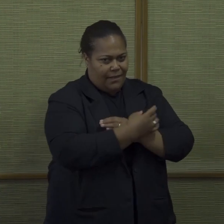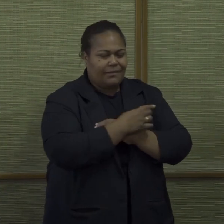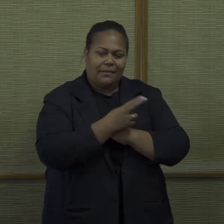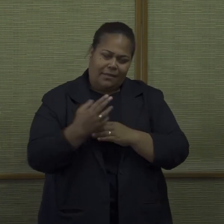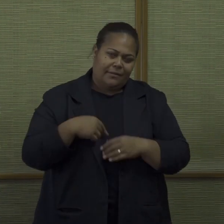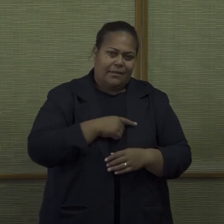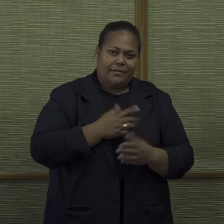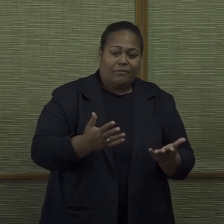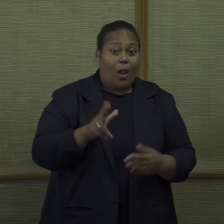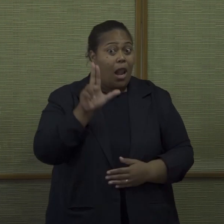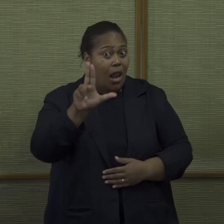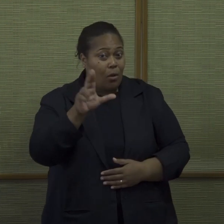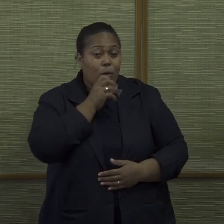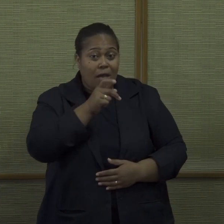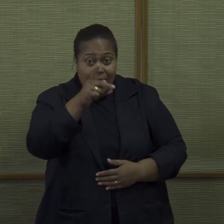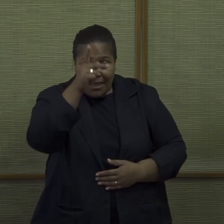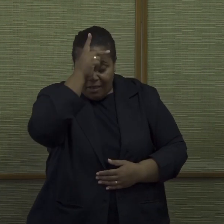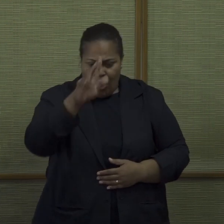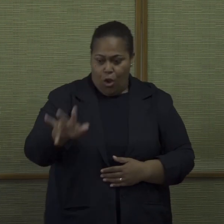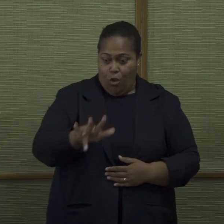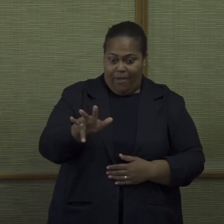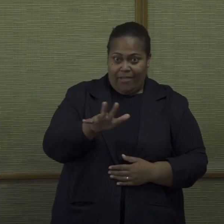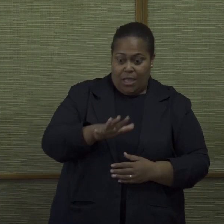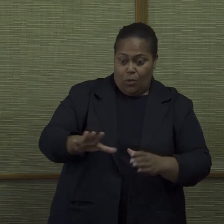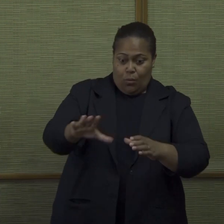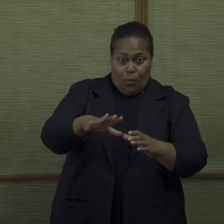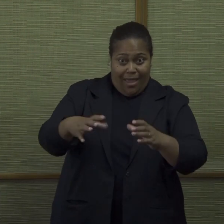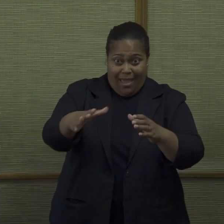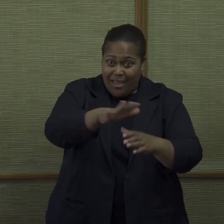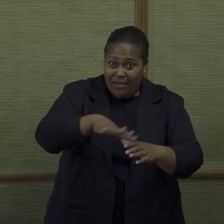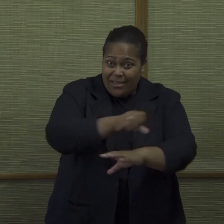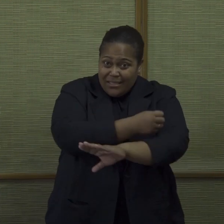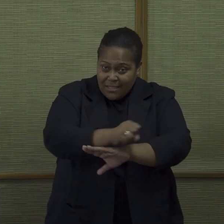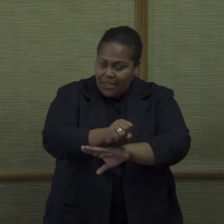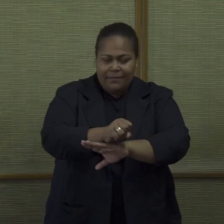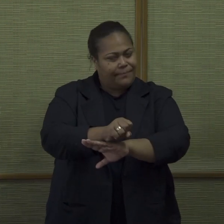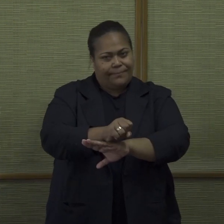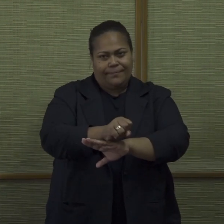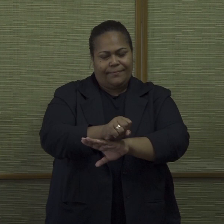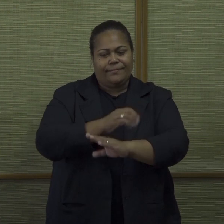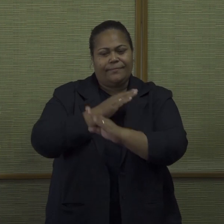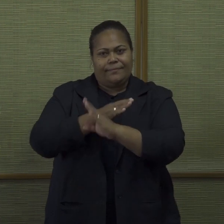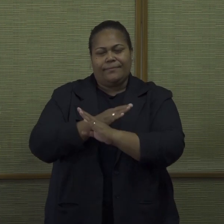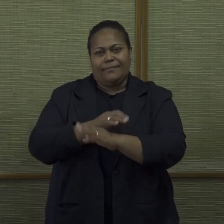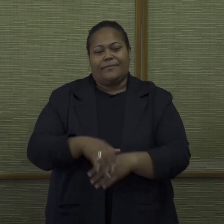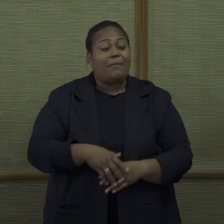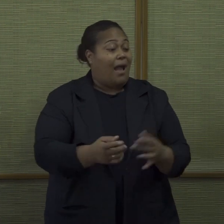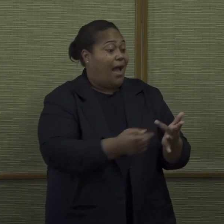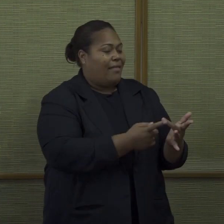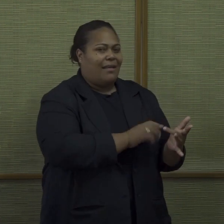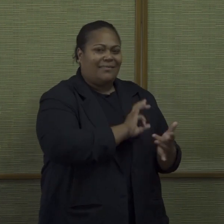Water, Kandavu Water, Lomai VT Group, other waters, MSF has given clearance for them to